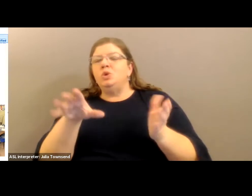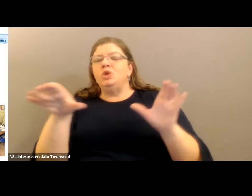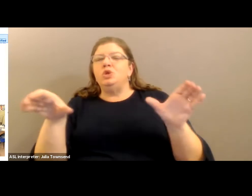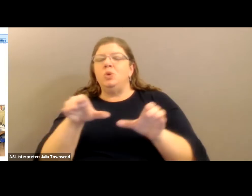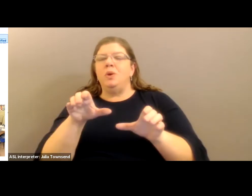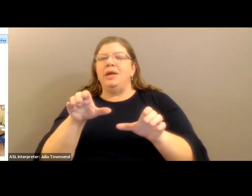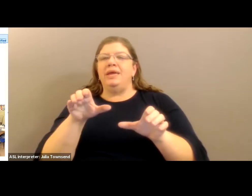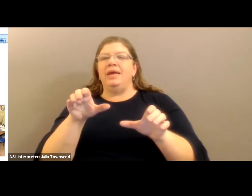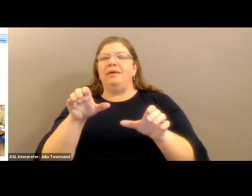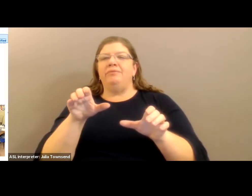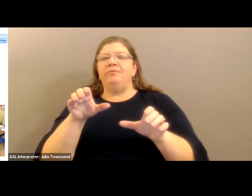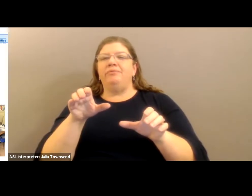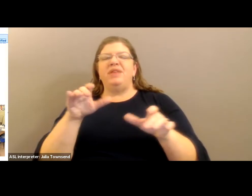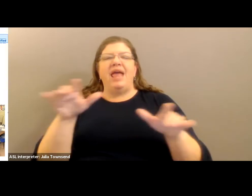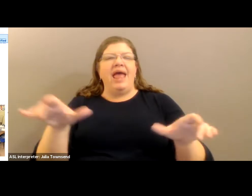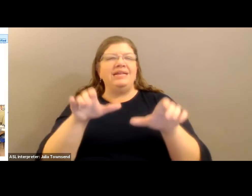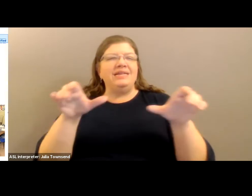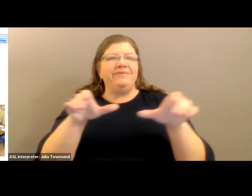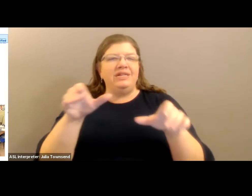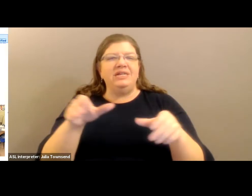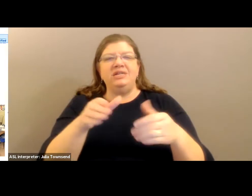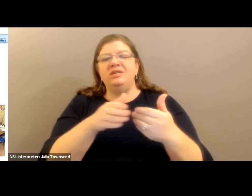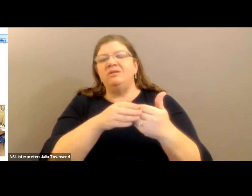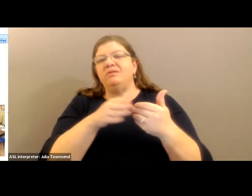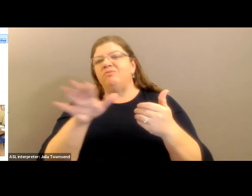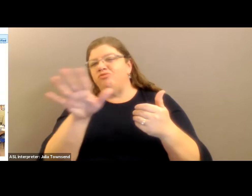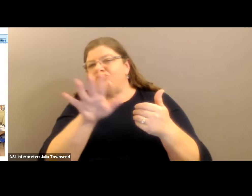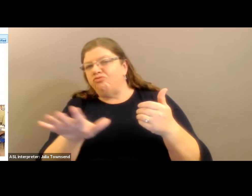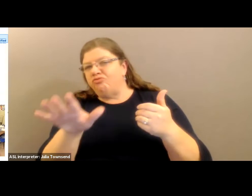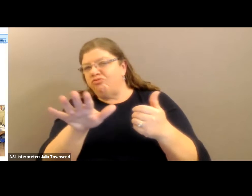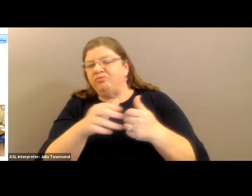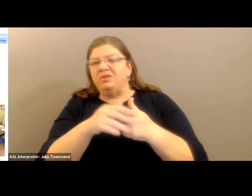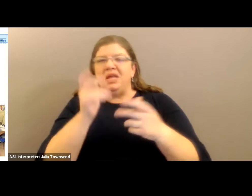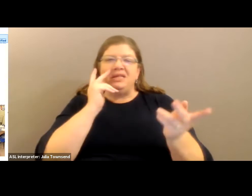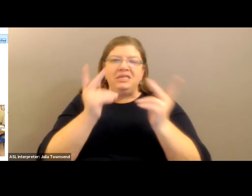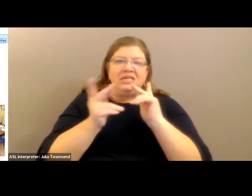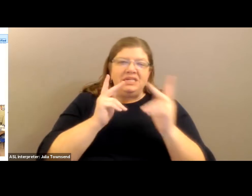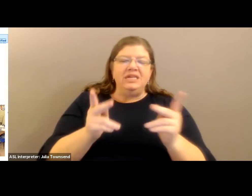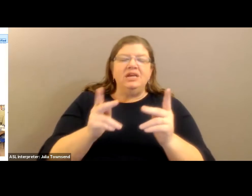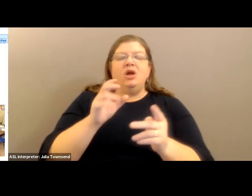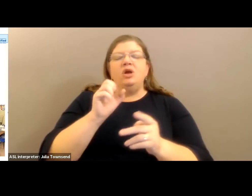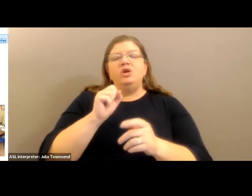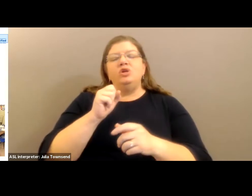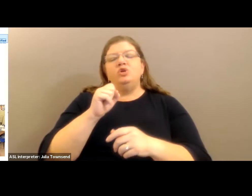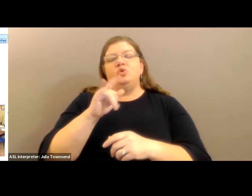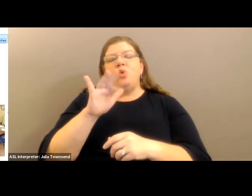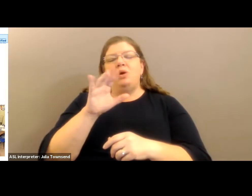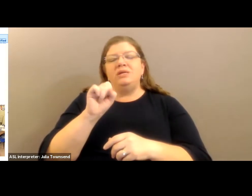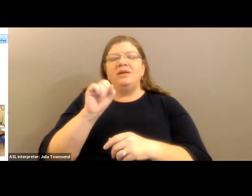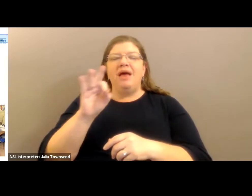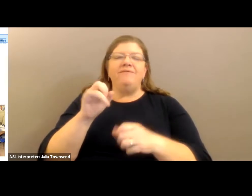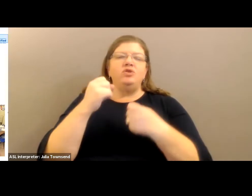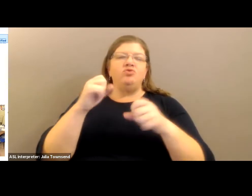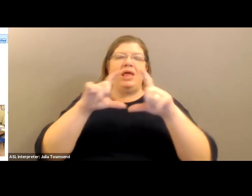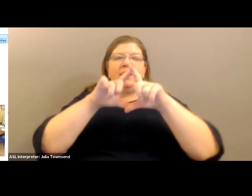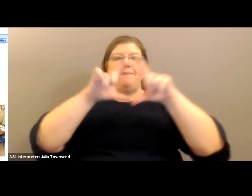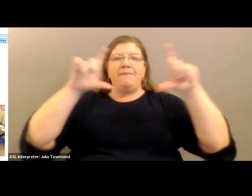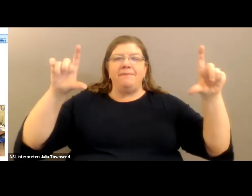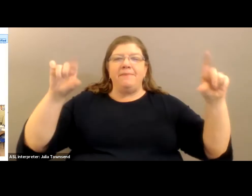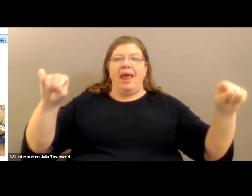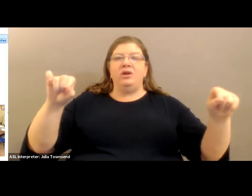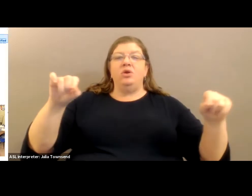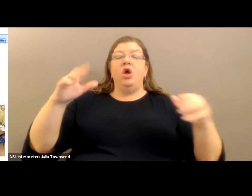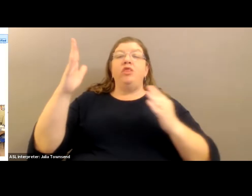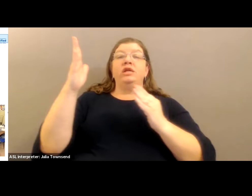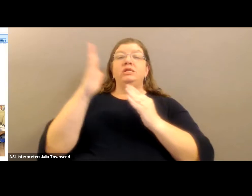doing activities there. You can see the Sources of Strength banner. The middle up top